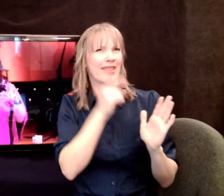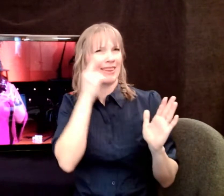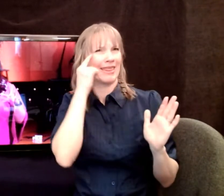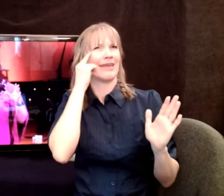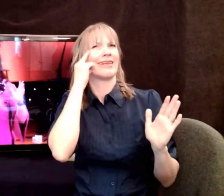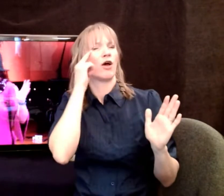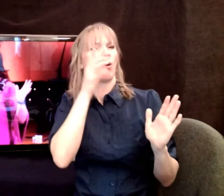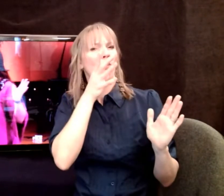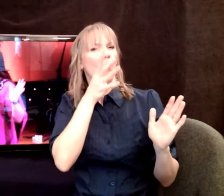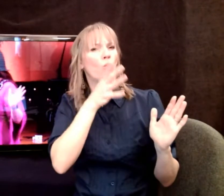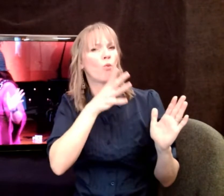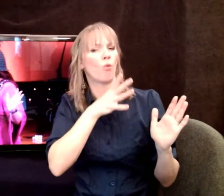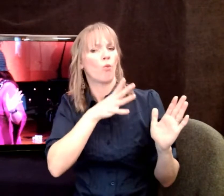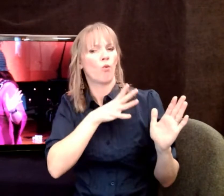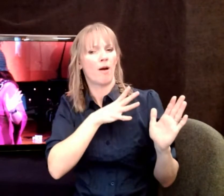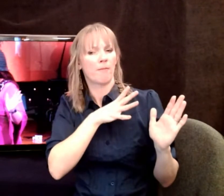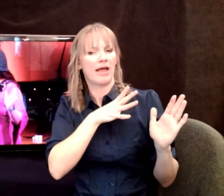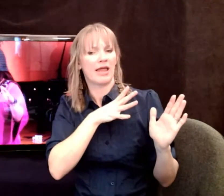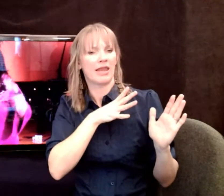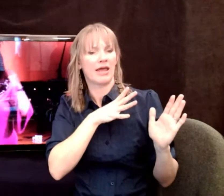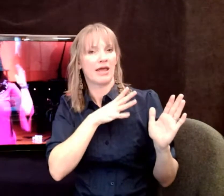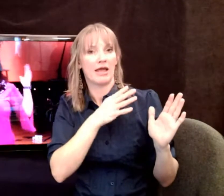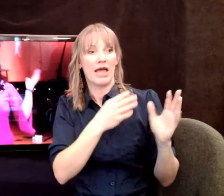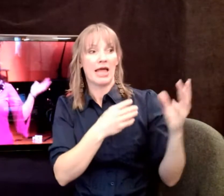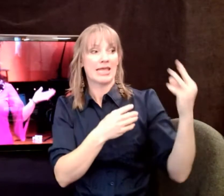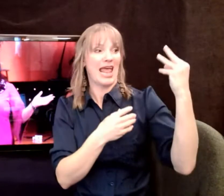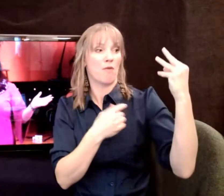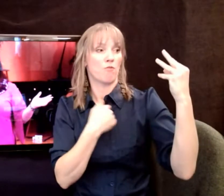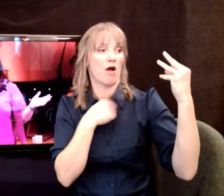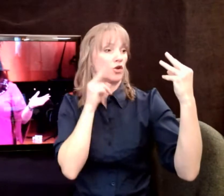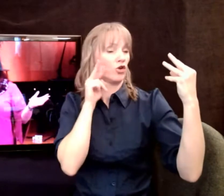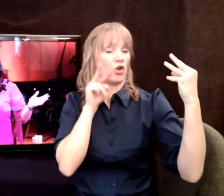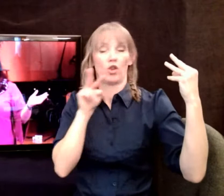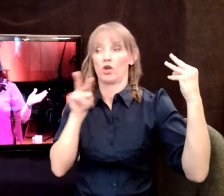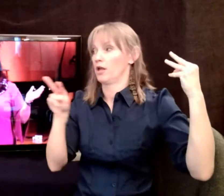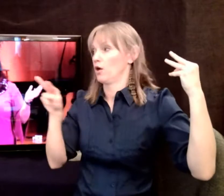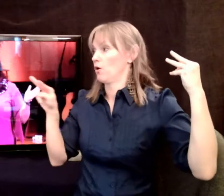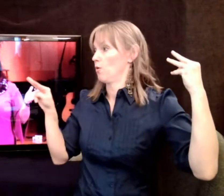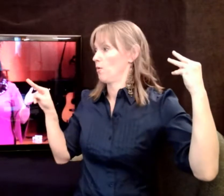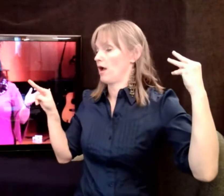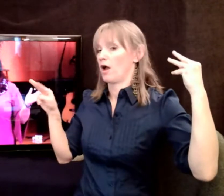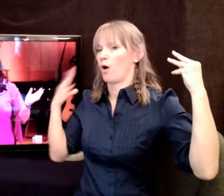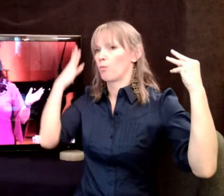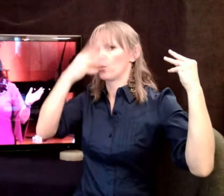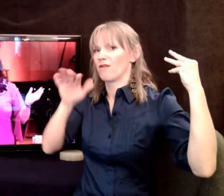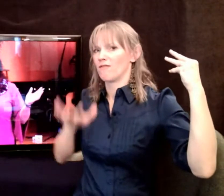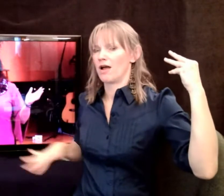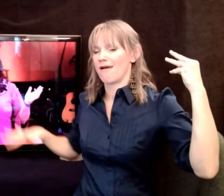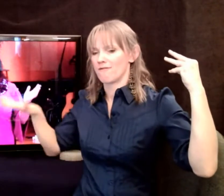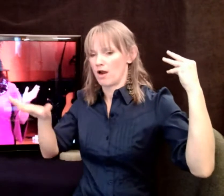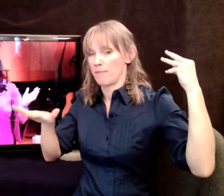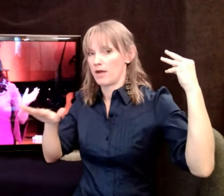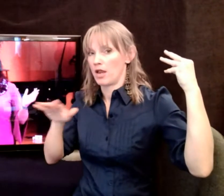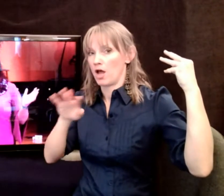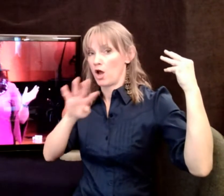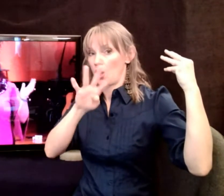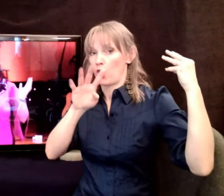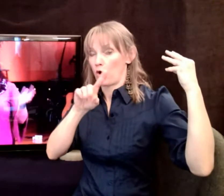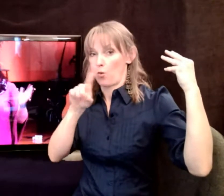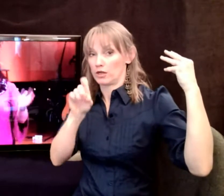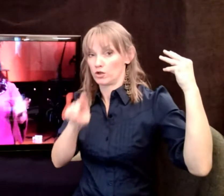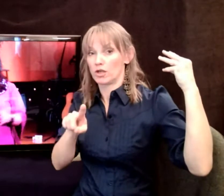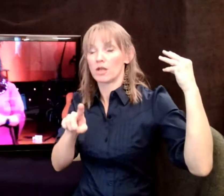a woman who was facing away from the camera in a beautiful environment, and it had a question on it. And the question is,